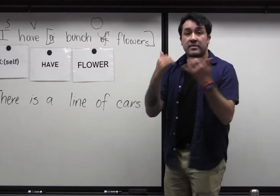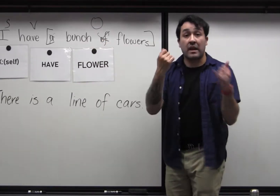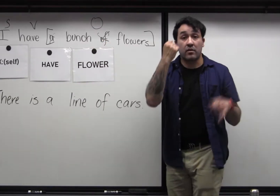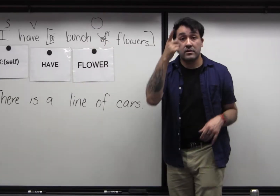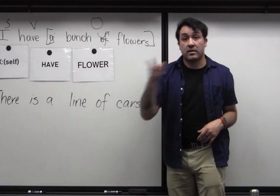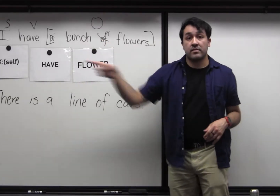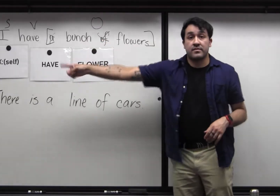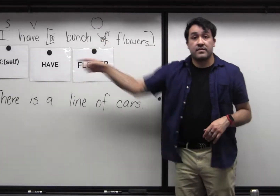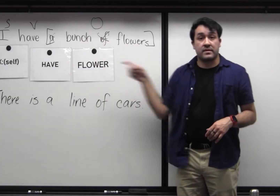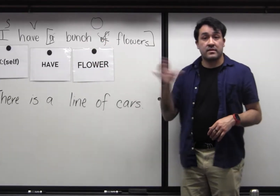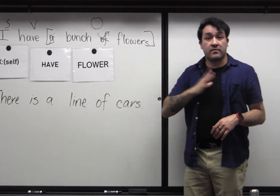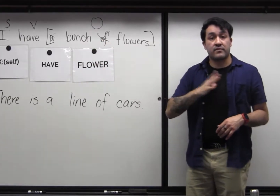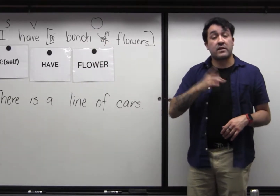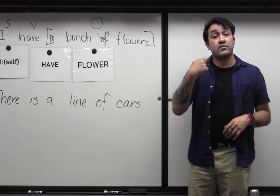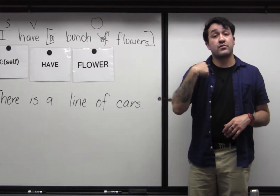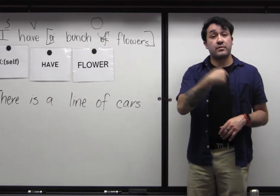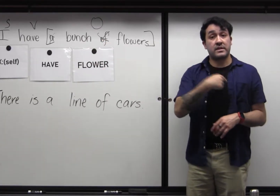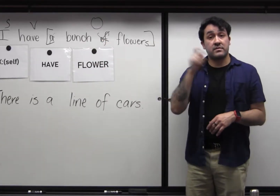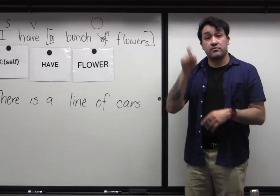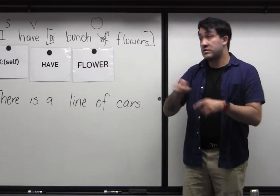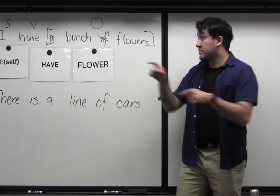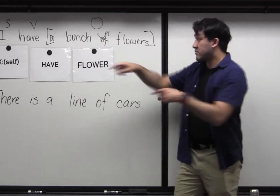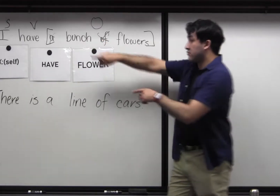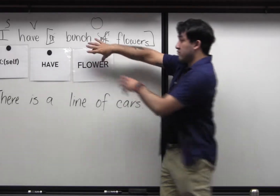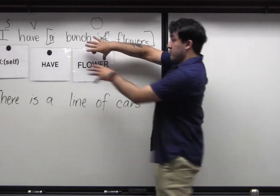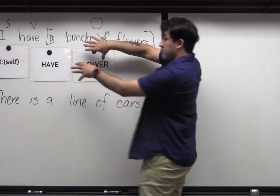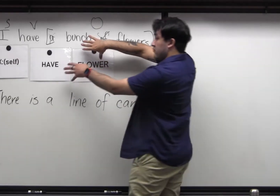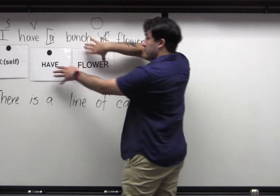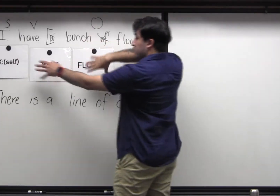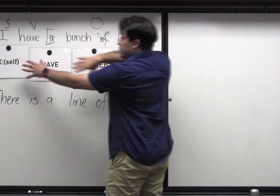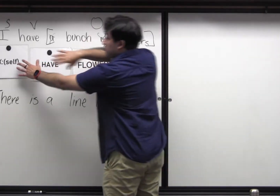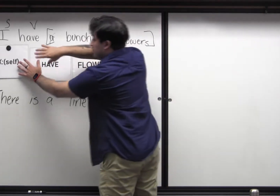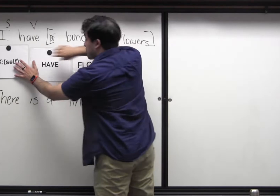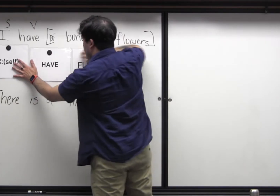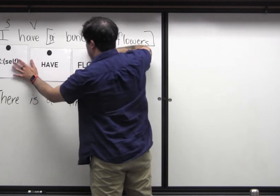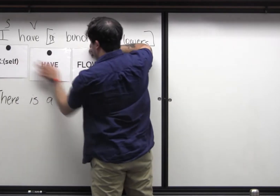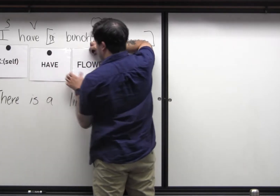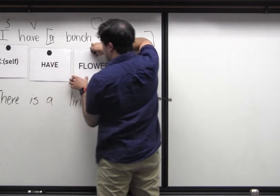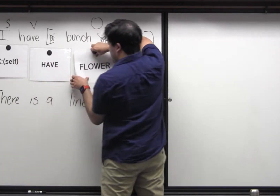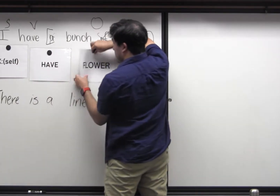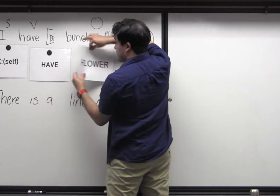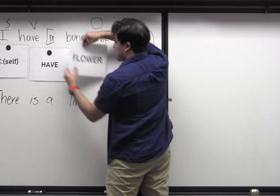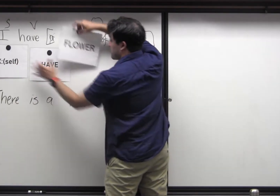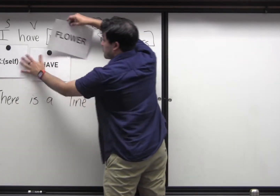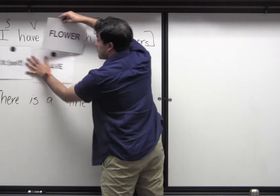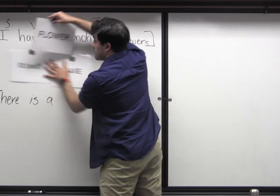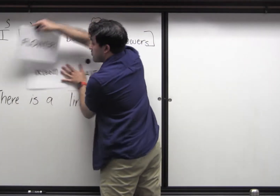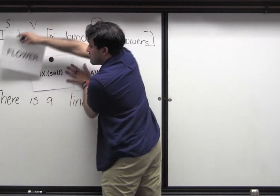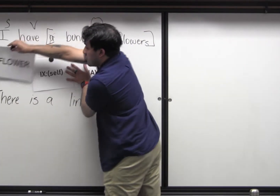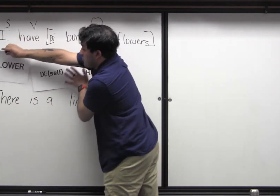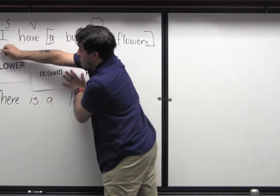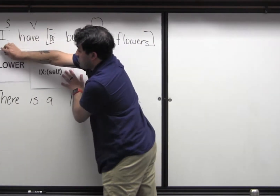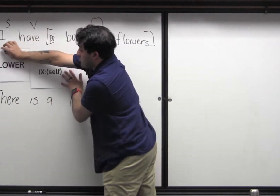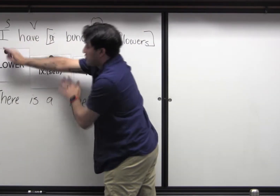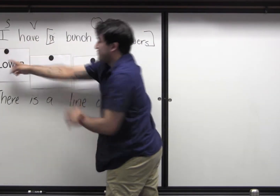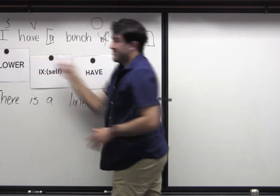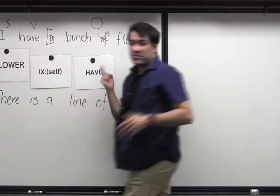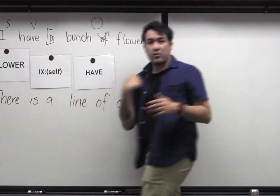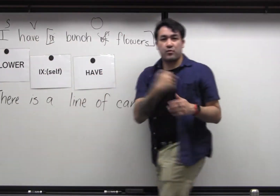distinguish between gloss and English. Okay, so okay, this is pretty fine. We could move this around. We